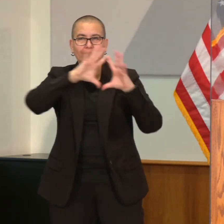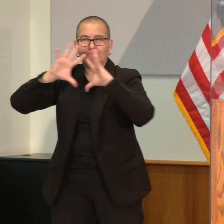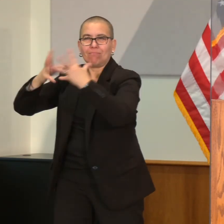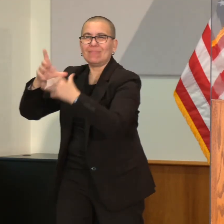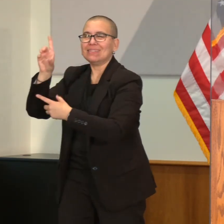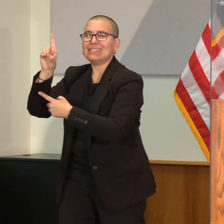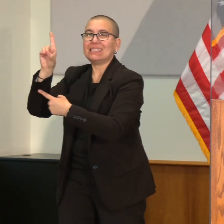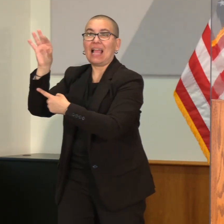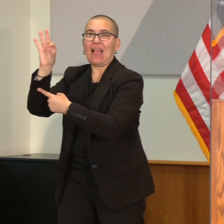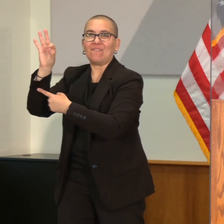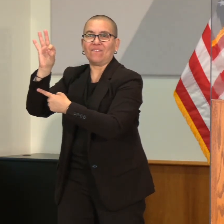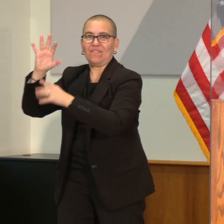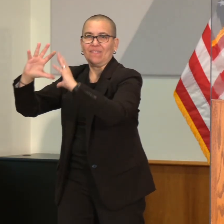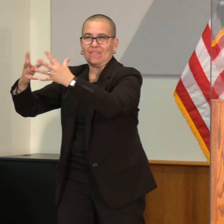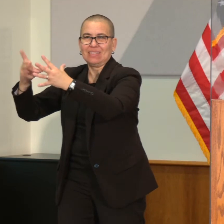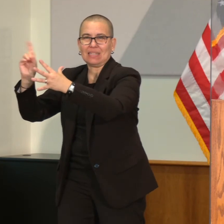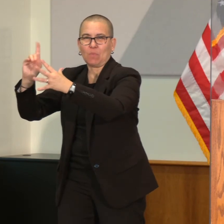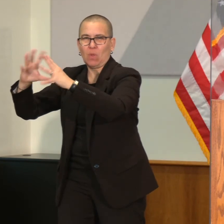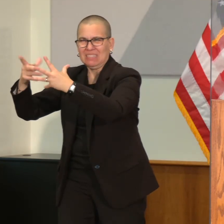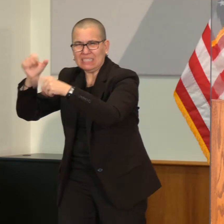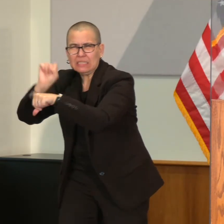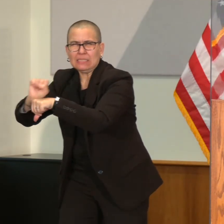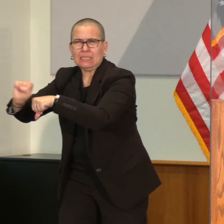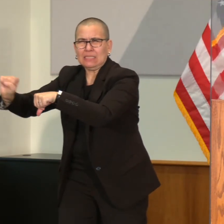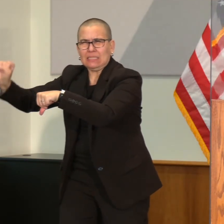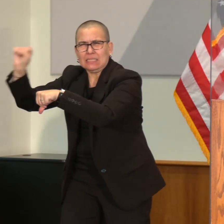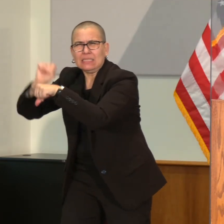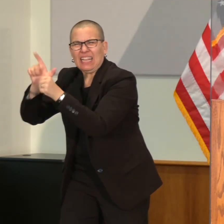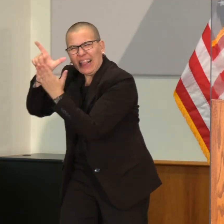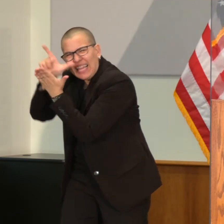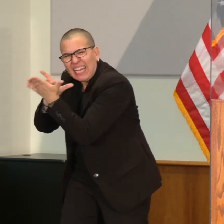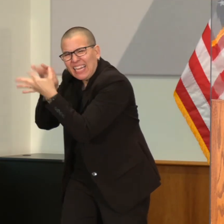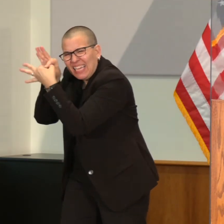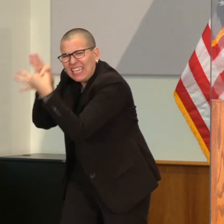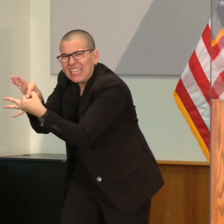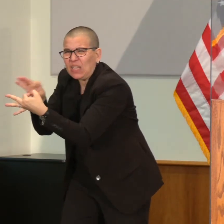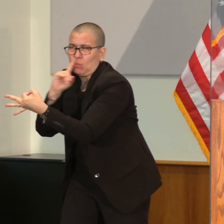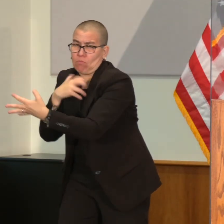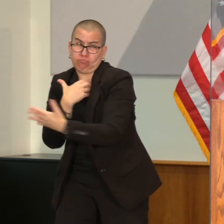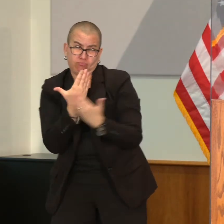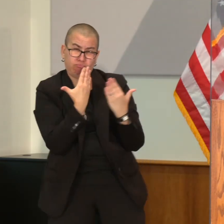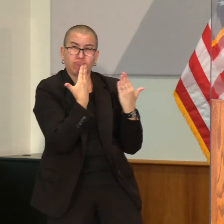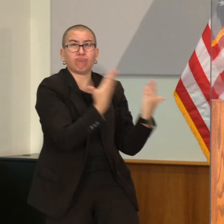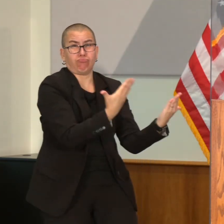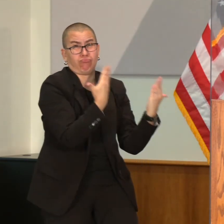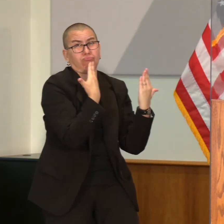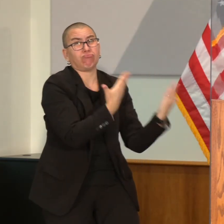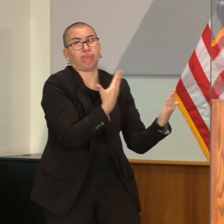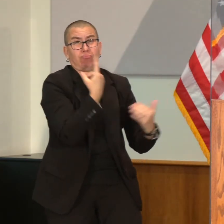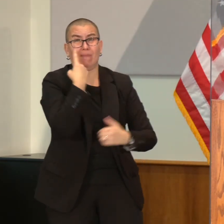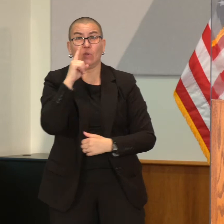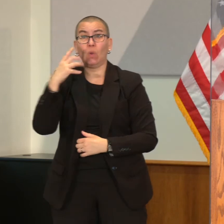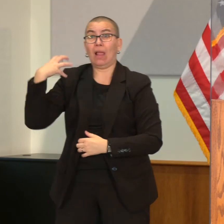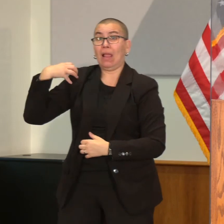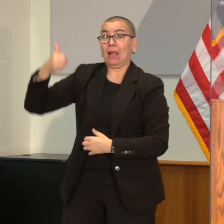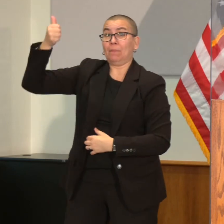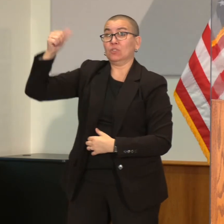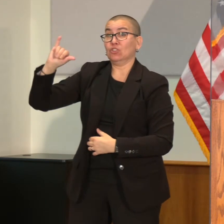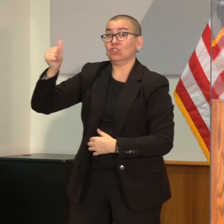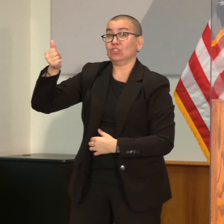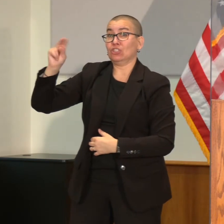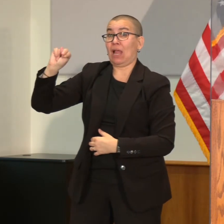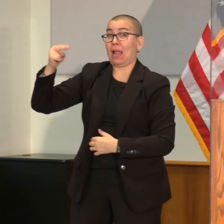legislation. I'm also incredibly grateful and indebted to Commissioner John Harrington, Attorney General